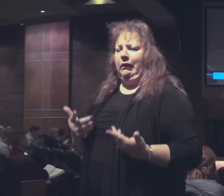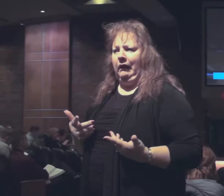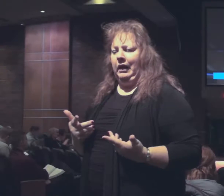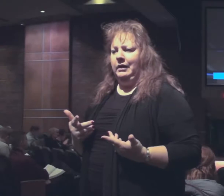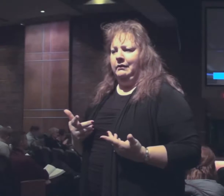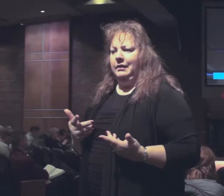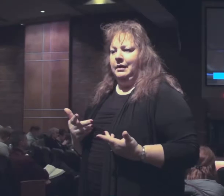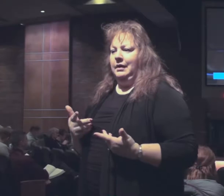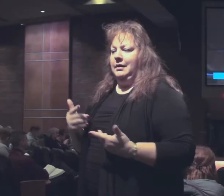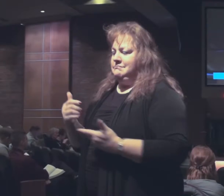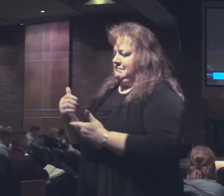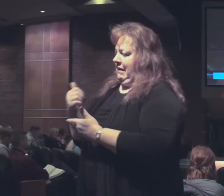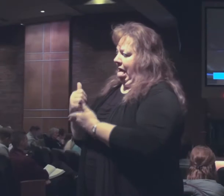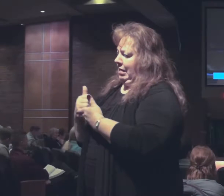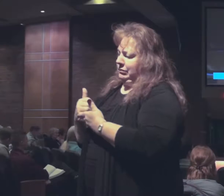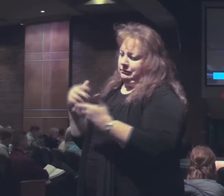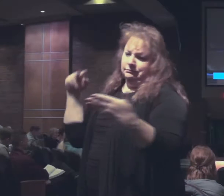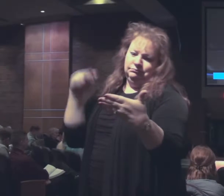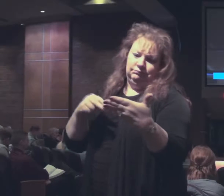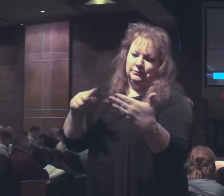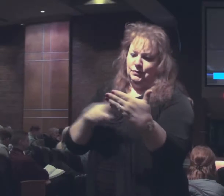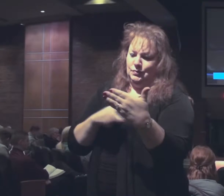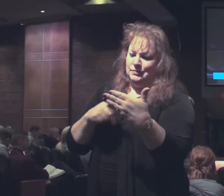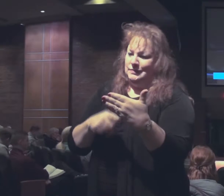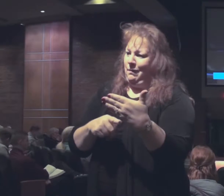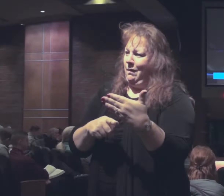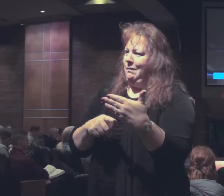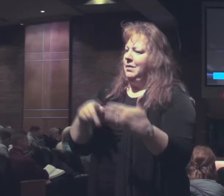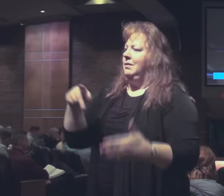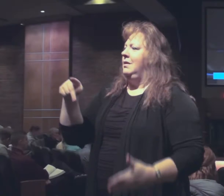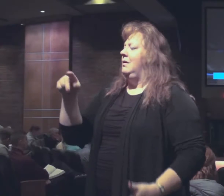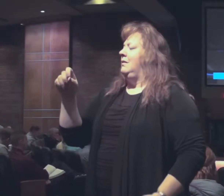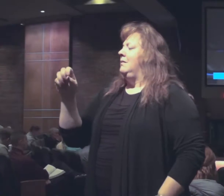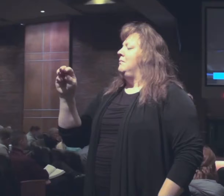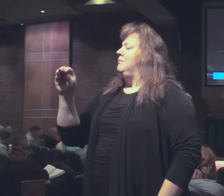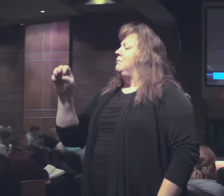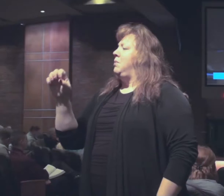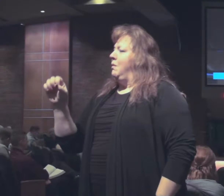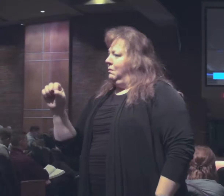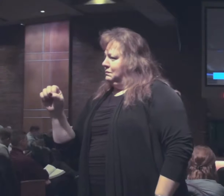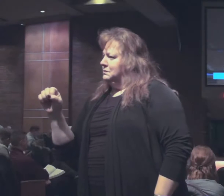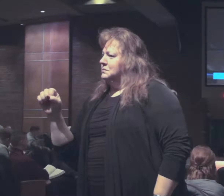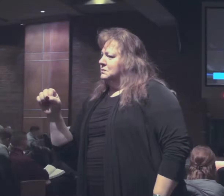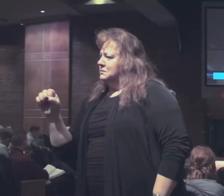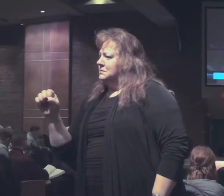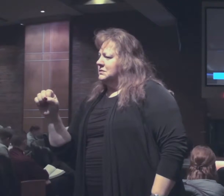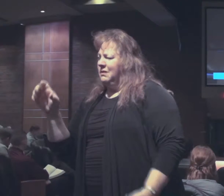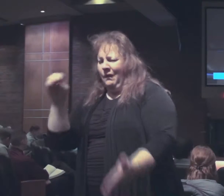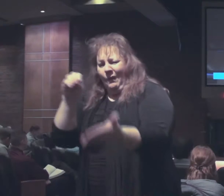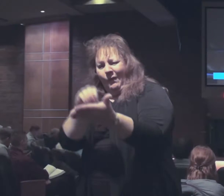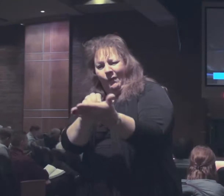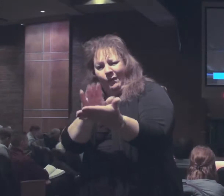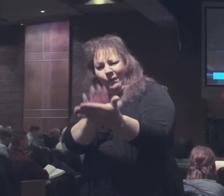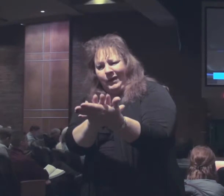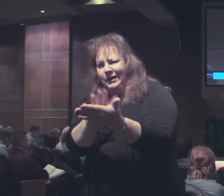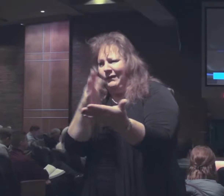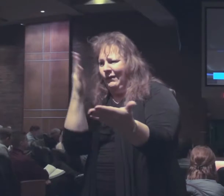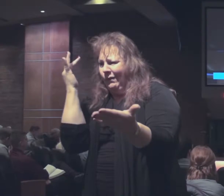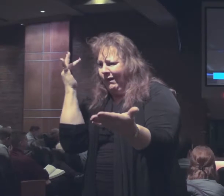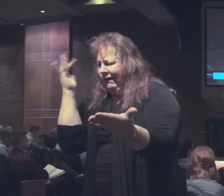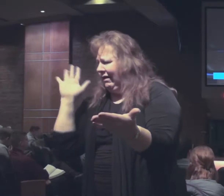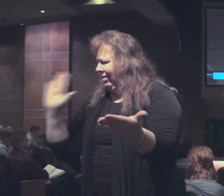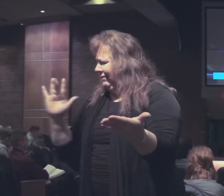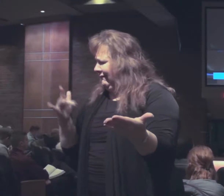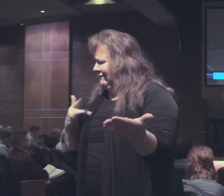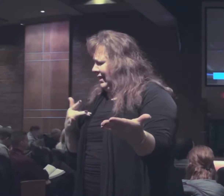us to the Psalms. These poems that were written expressing the emotions